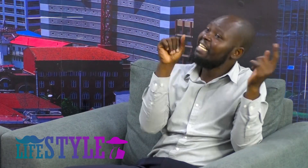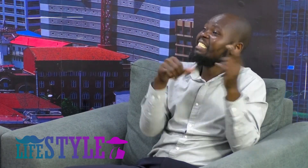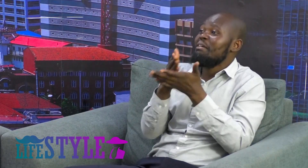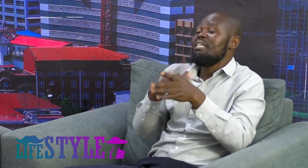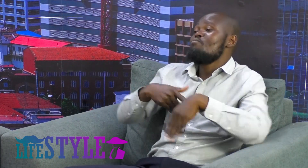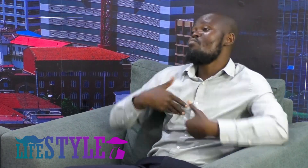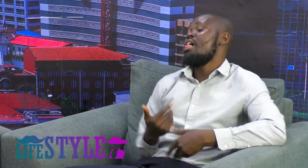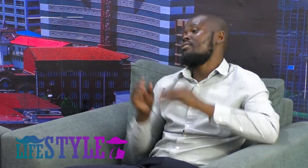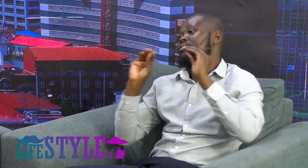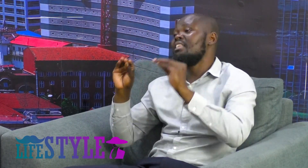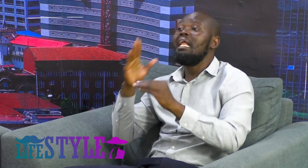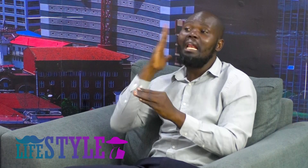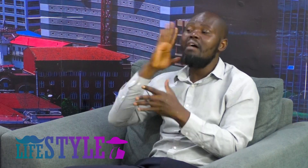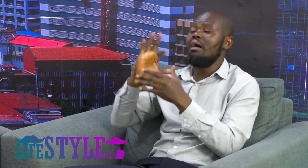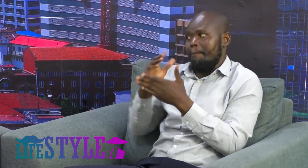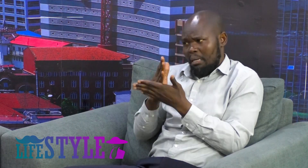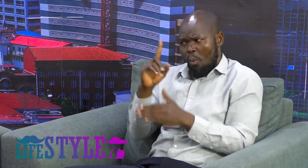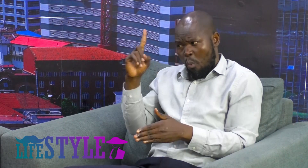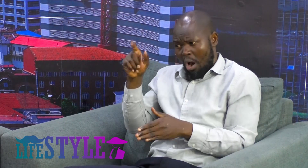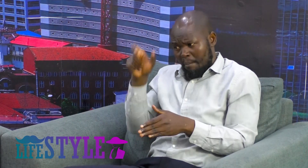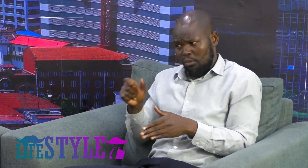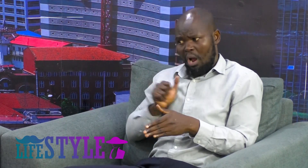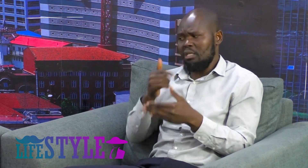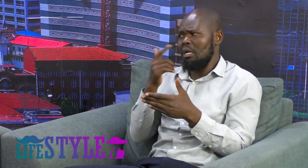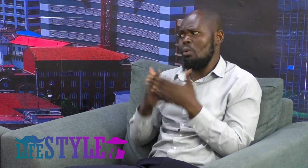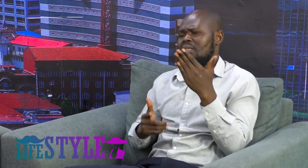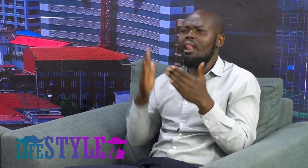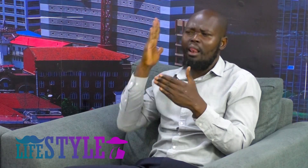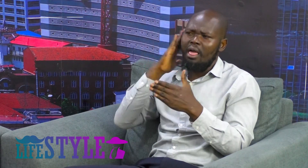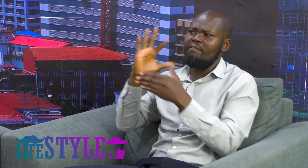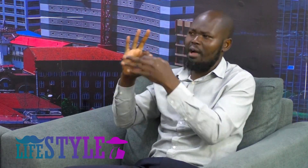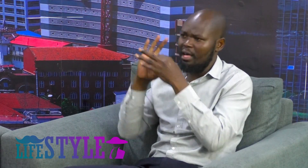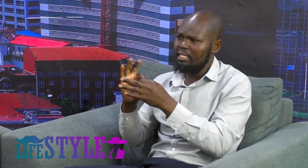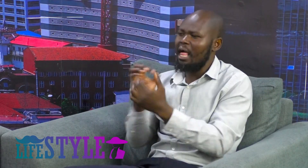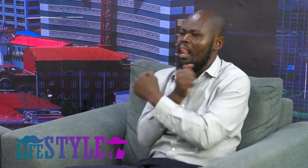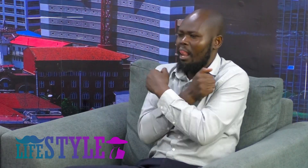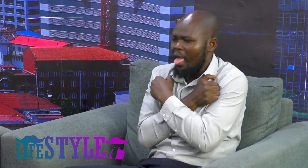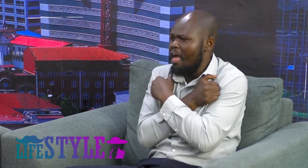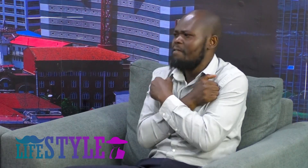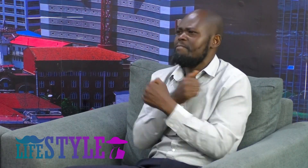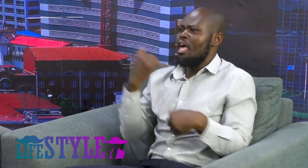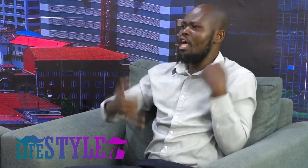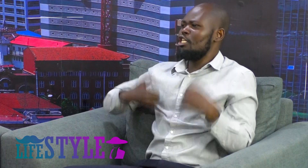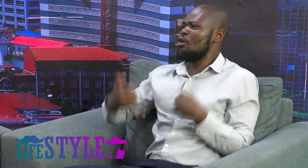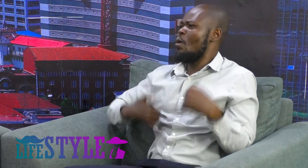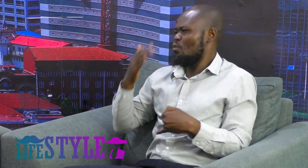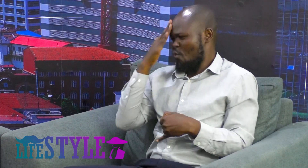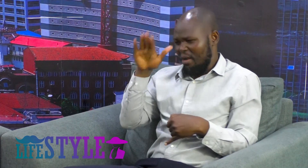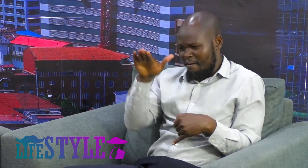I've also advised people sometimes to go to Nairobi University as well, because the sign language there is also standard as